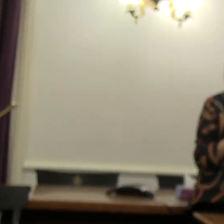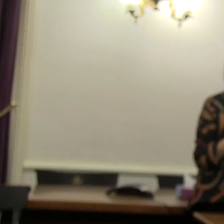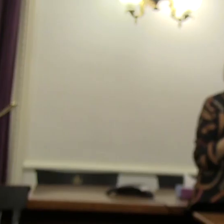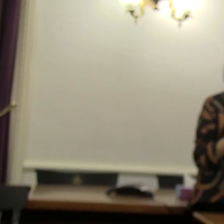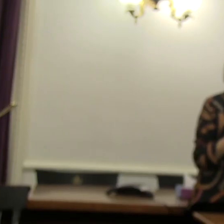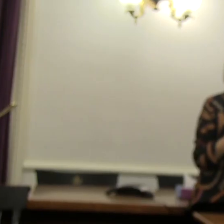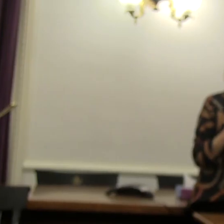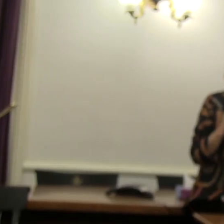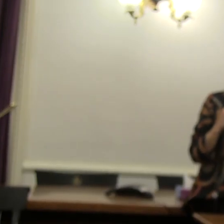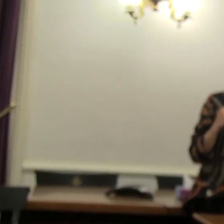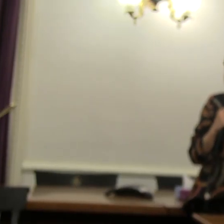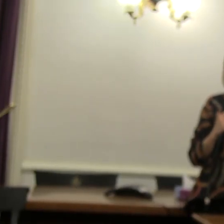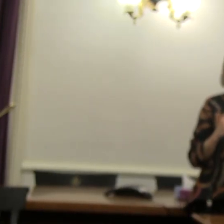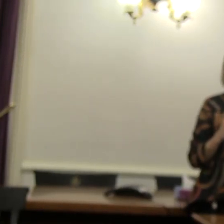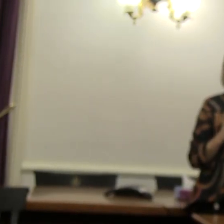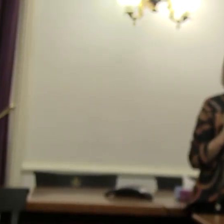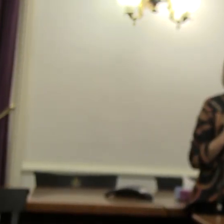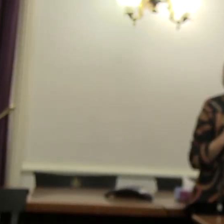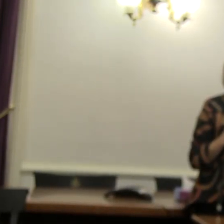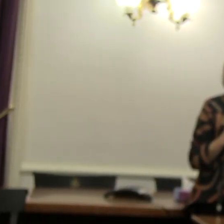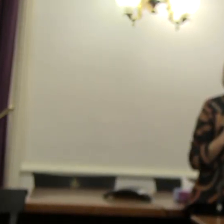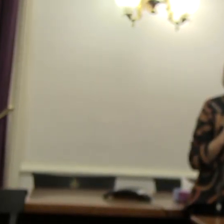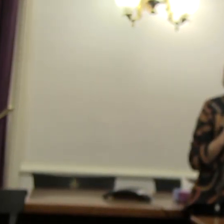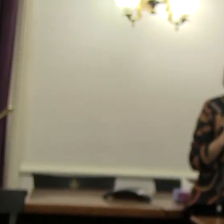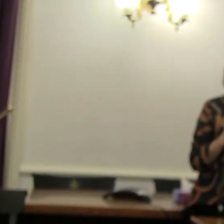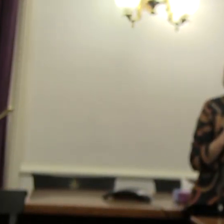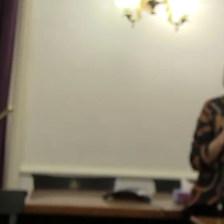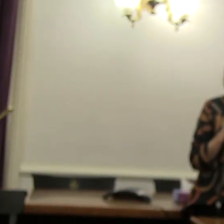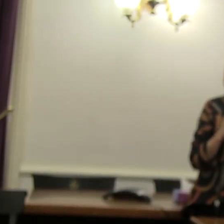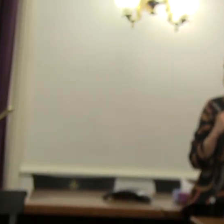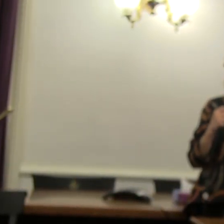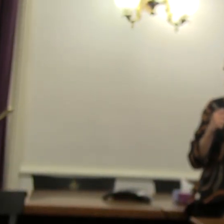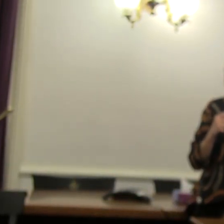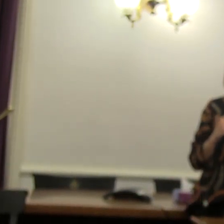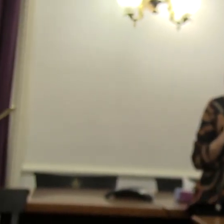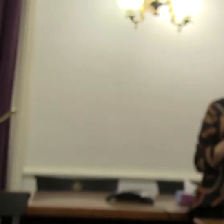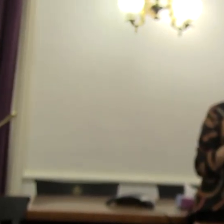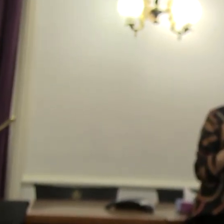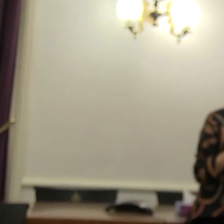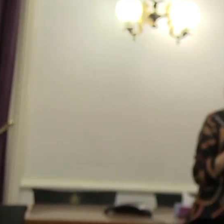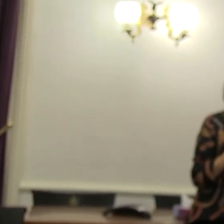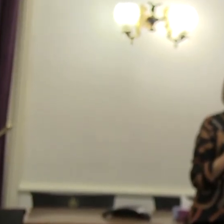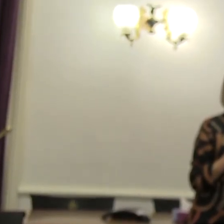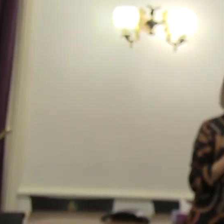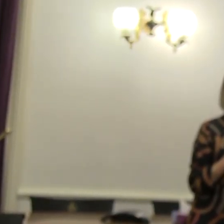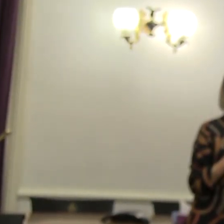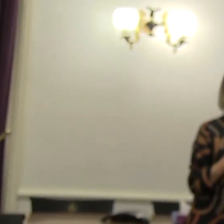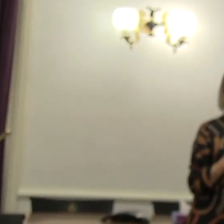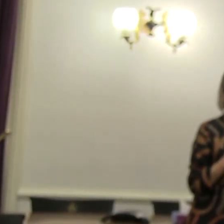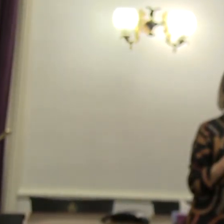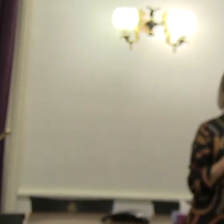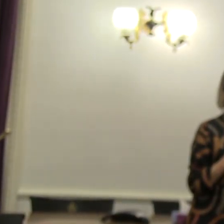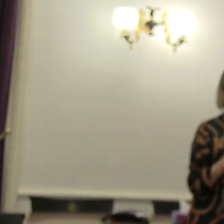current email when you sign in. I also heard from our Lieutenant Governor that he would like his clipboard and any remaining cards back, so if you can put